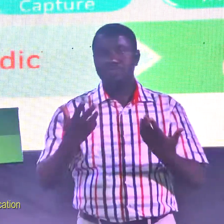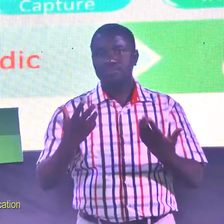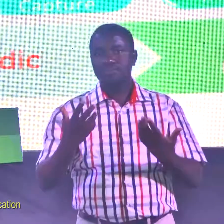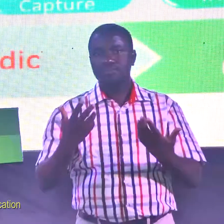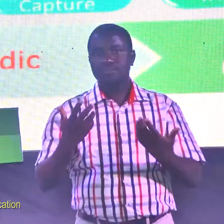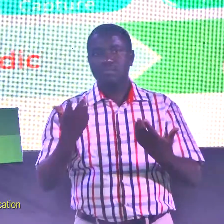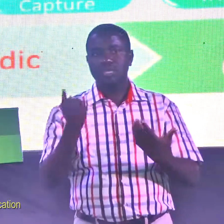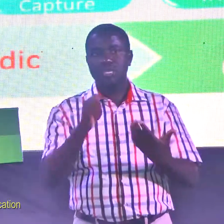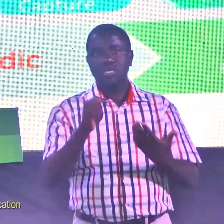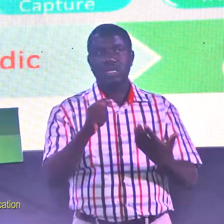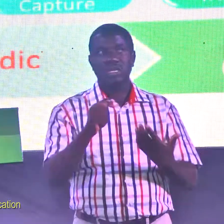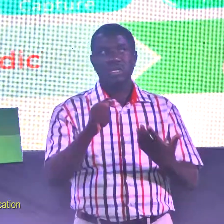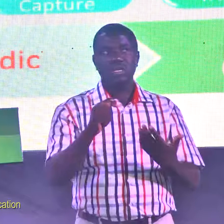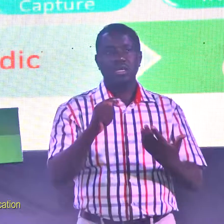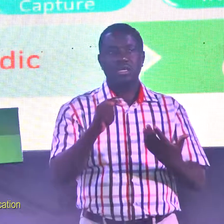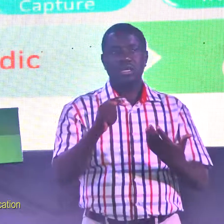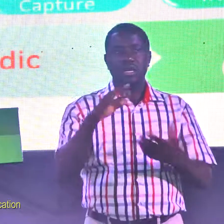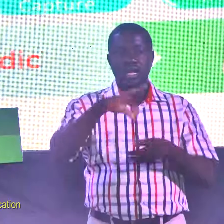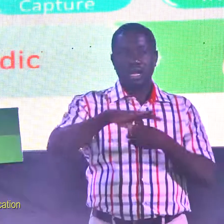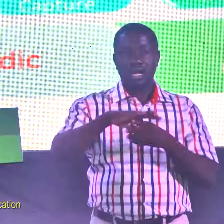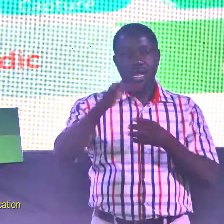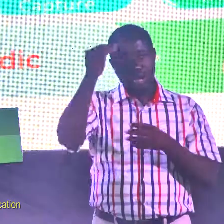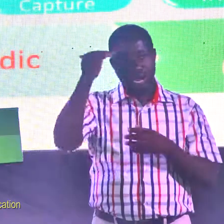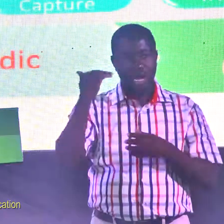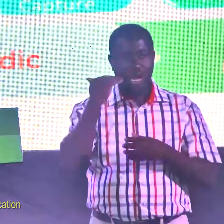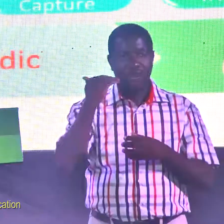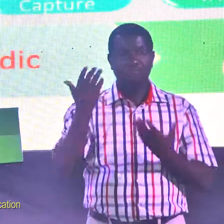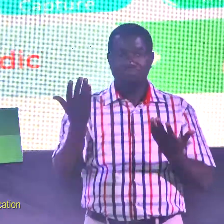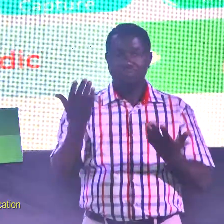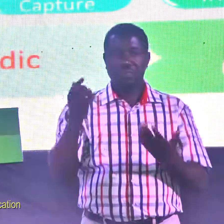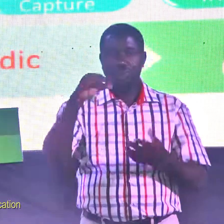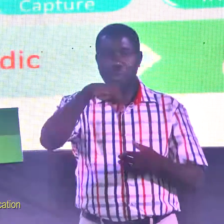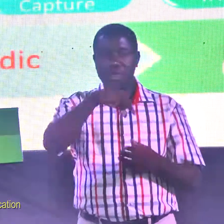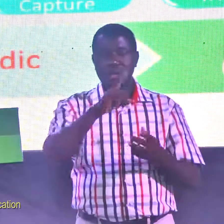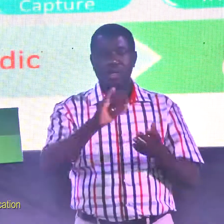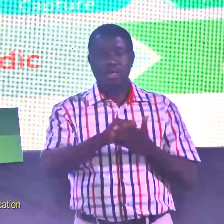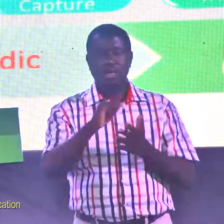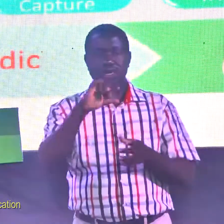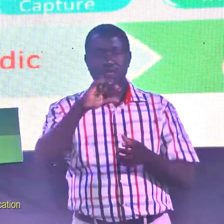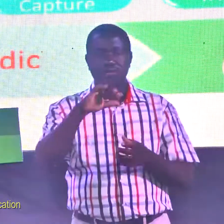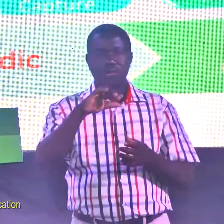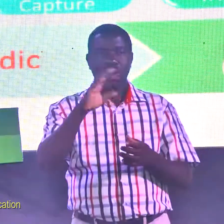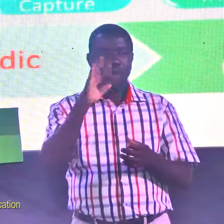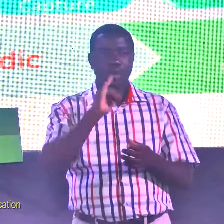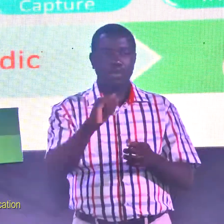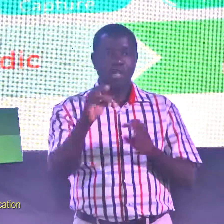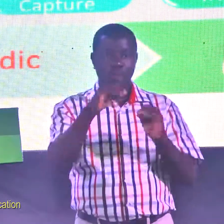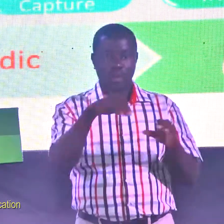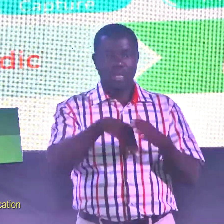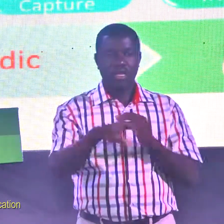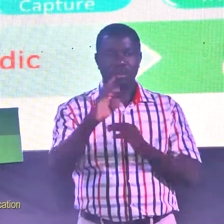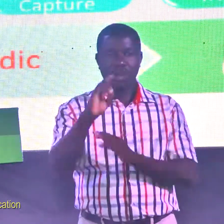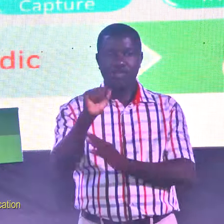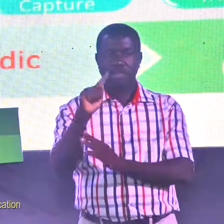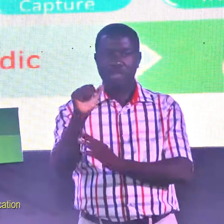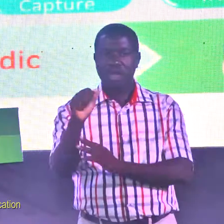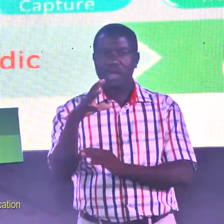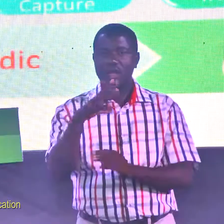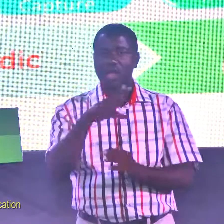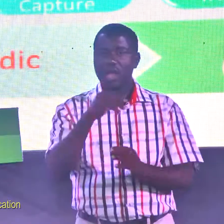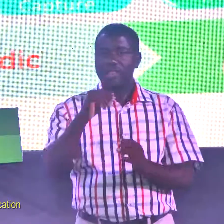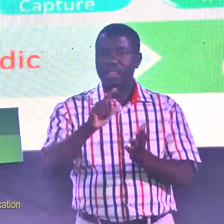headquarters, where that information was digitized And apart from that, the law